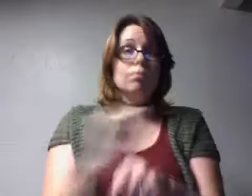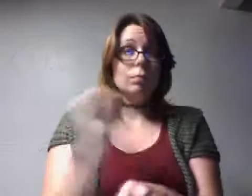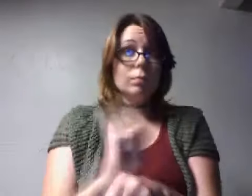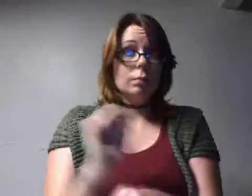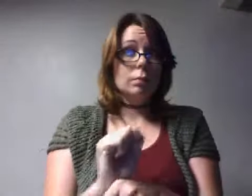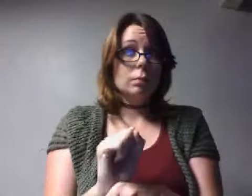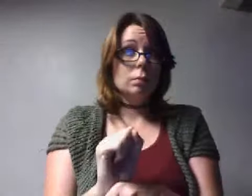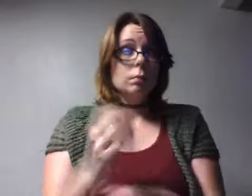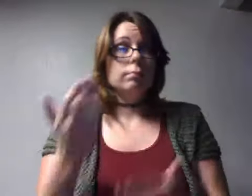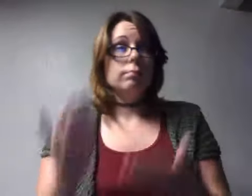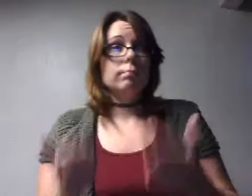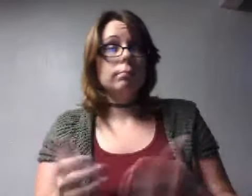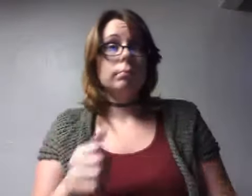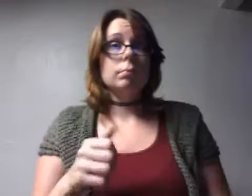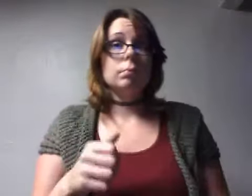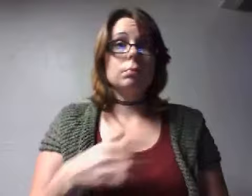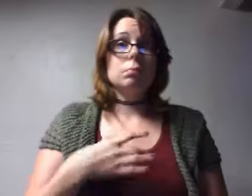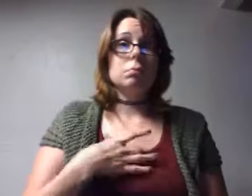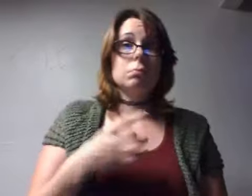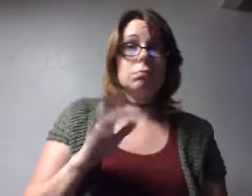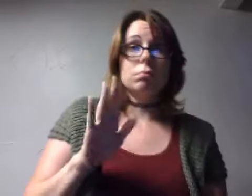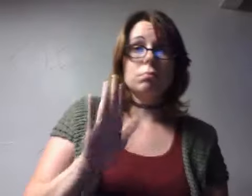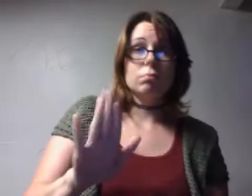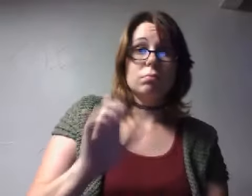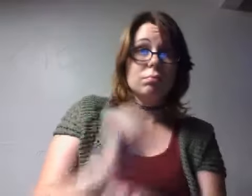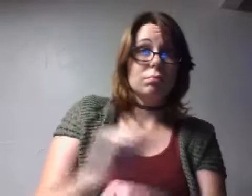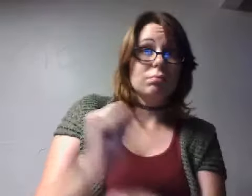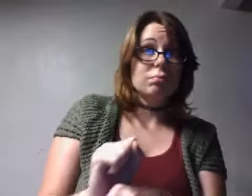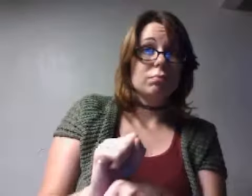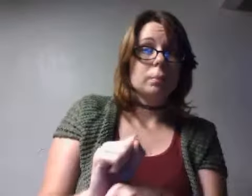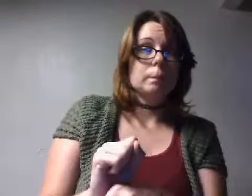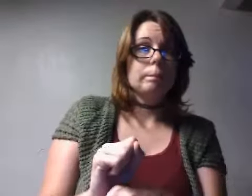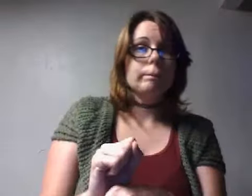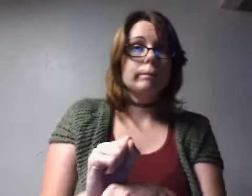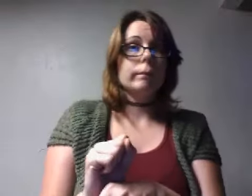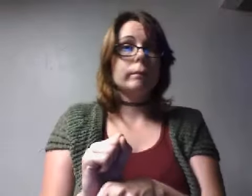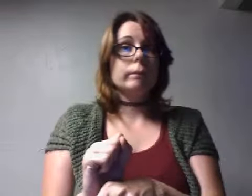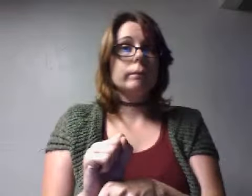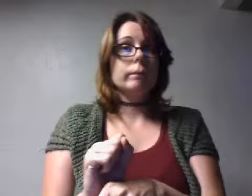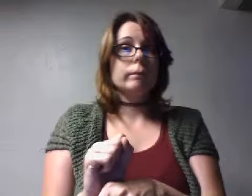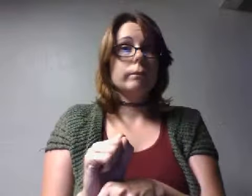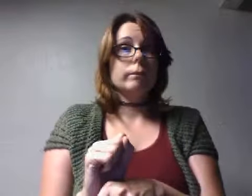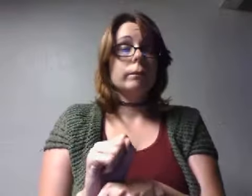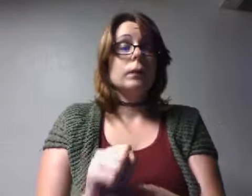don't really like your work, my advice is to just keep going and keep learning and trying to progress and try new things